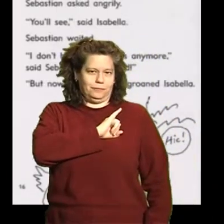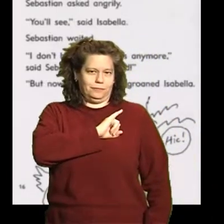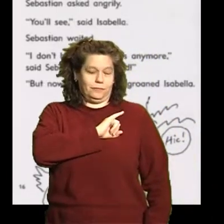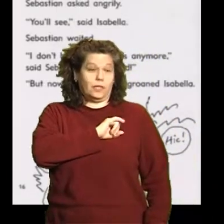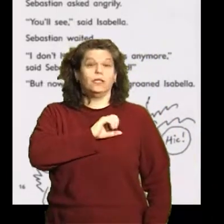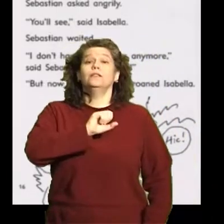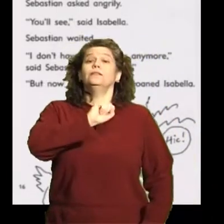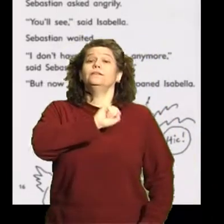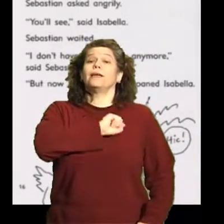Isabella.